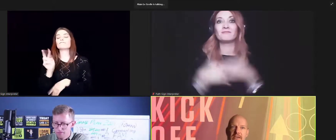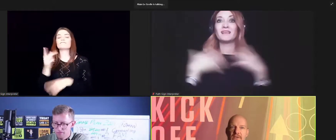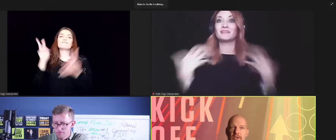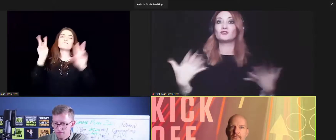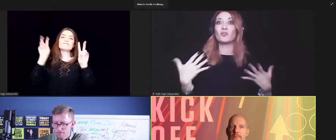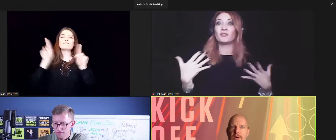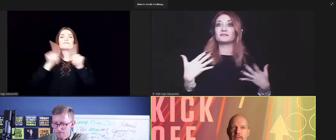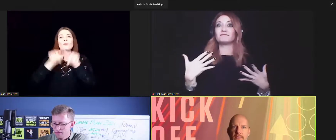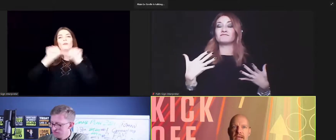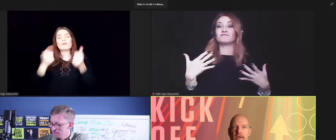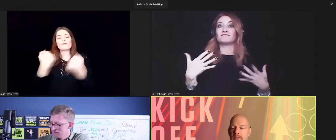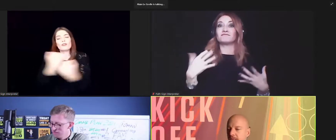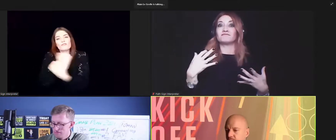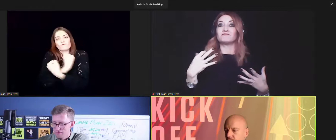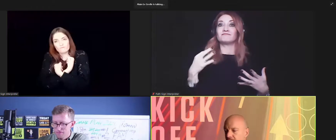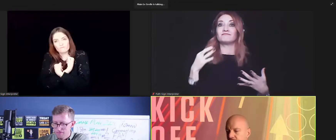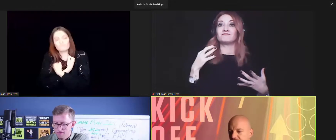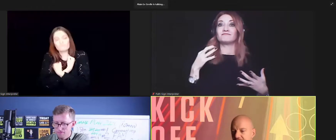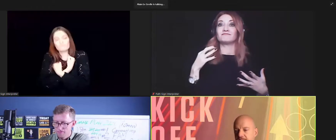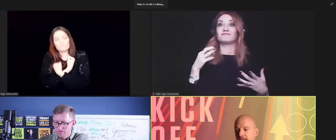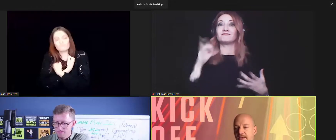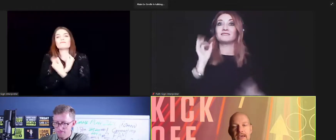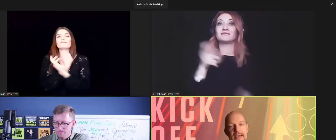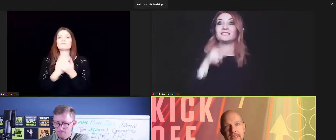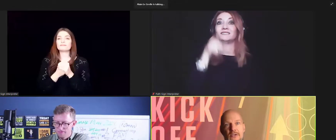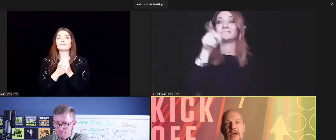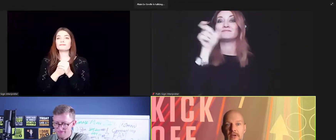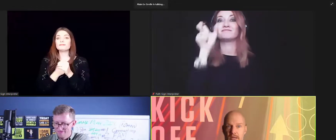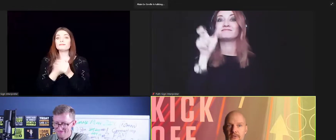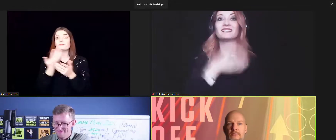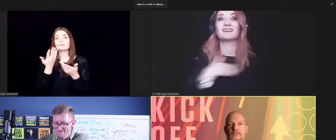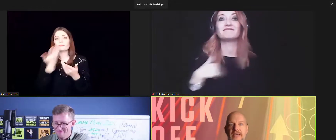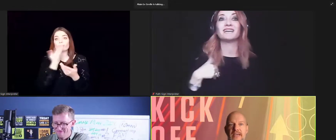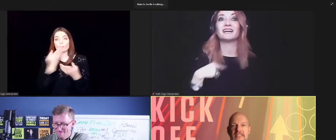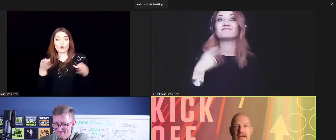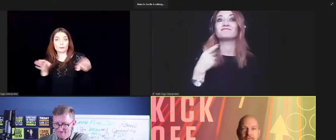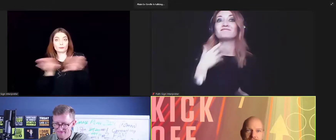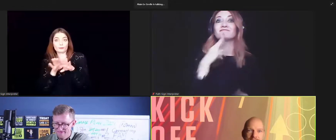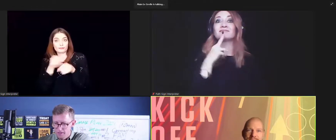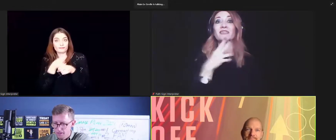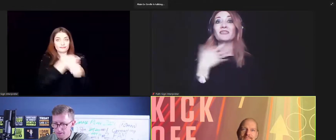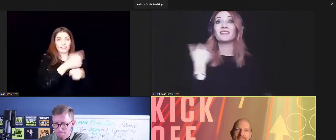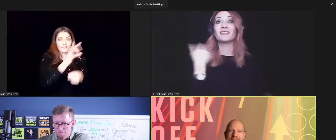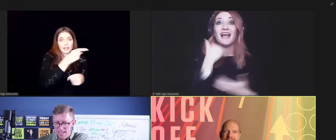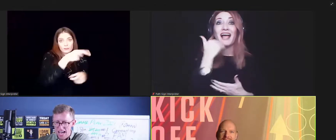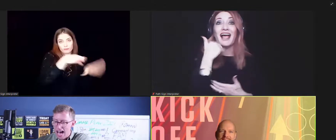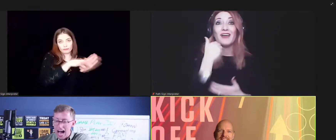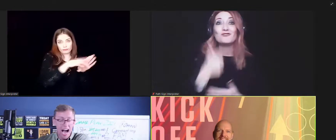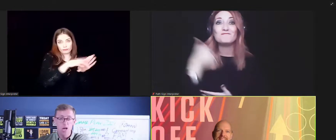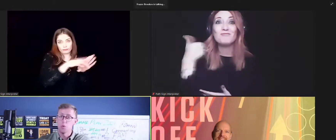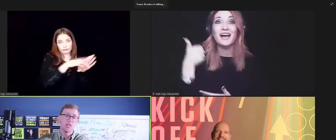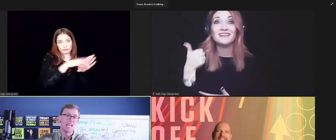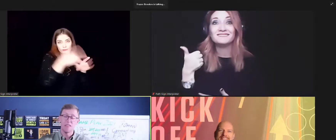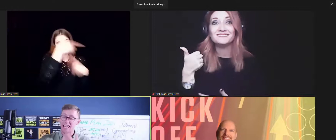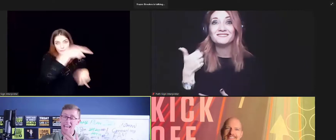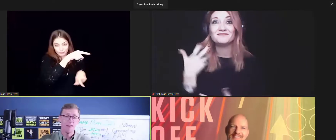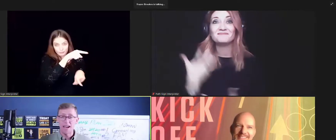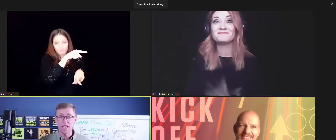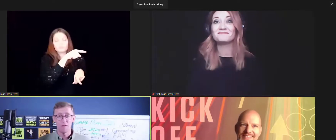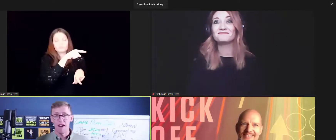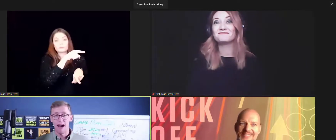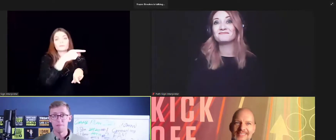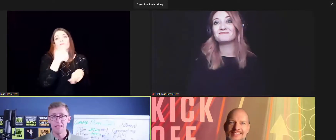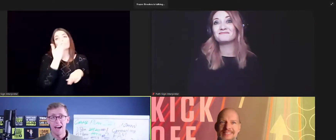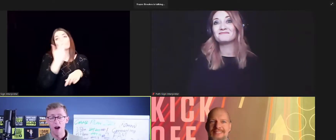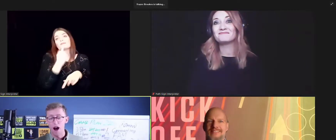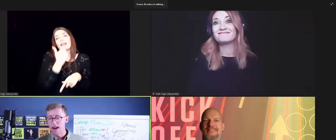can say thank you from bottom of my heart. You know I'm a fan, and you have a lot of more fans now. I just want to say again, thank you